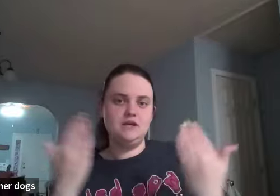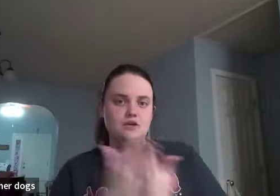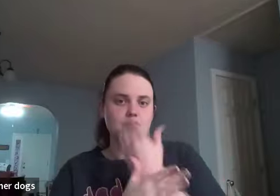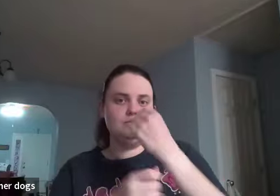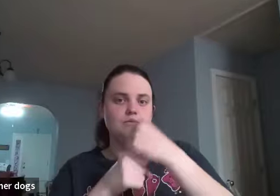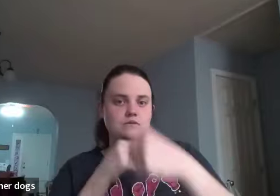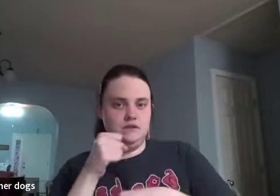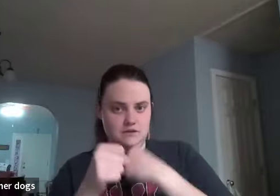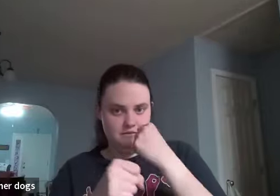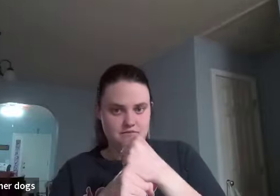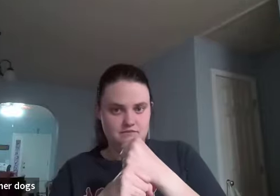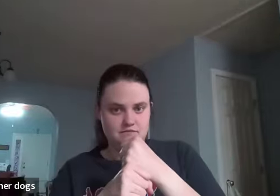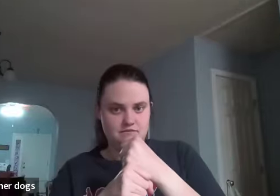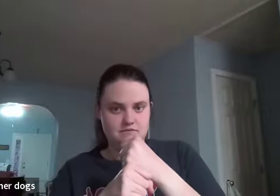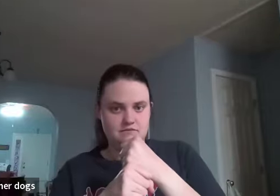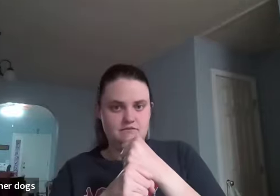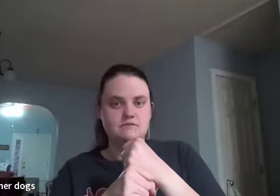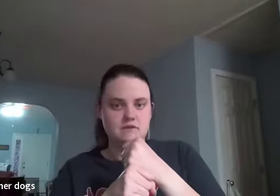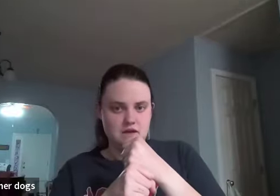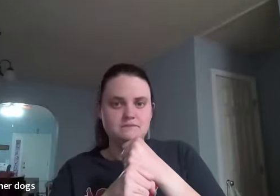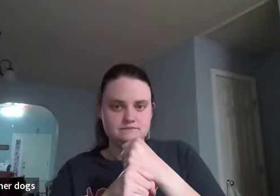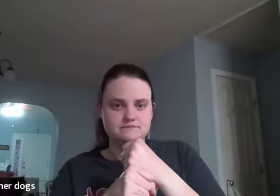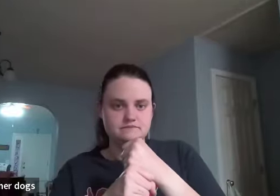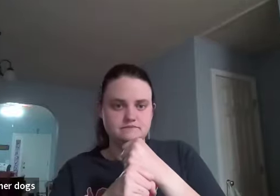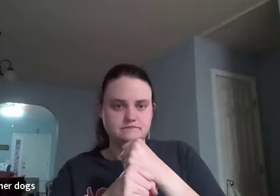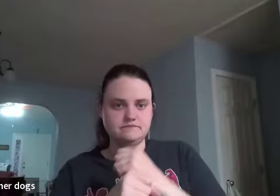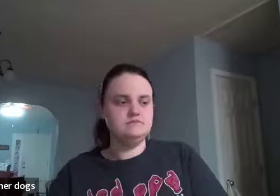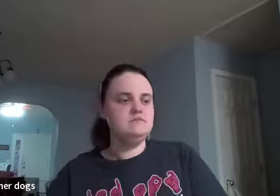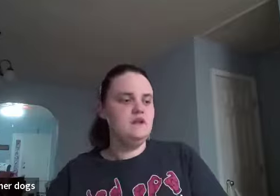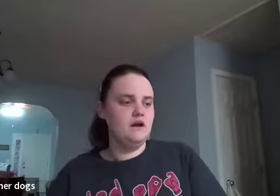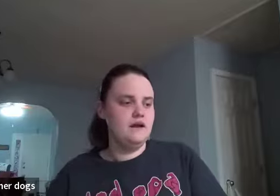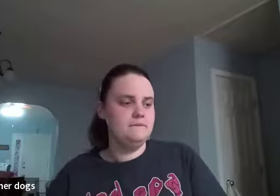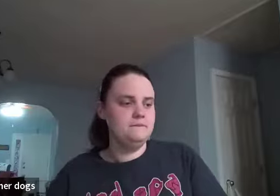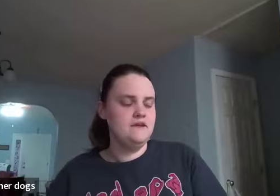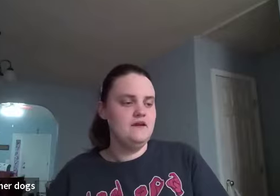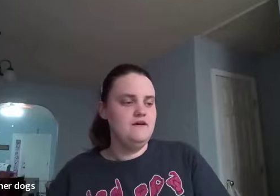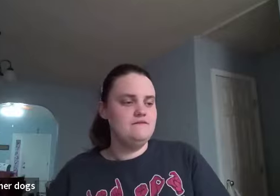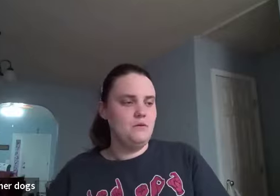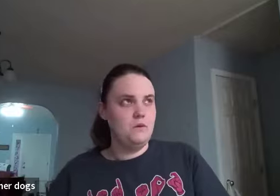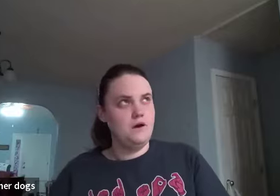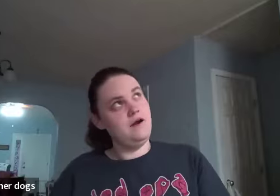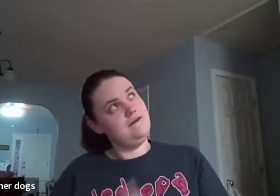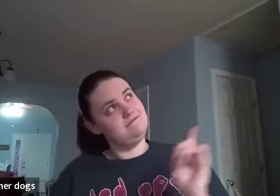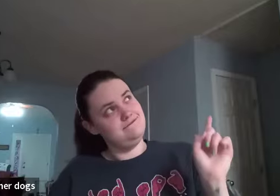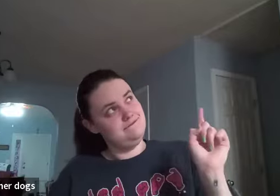Happy New Year. Okay? All right. For